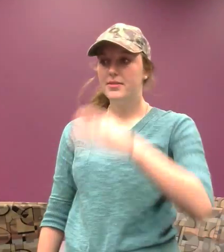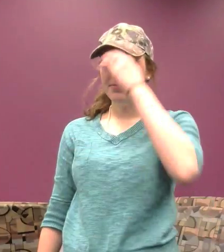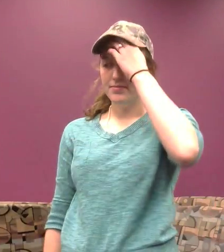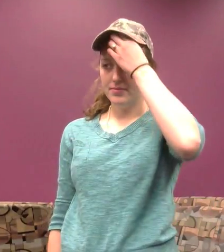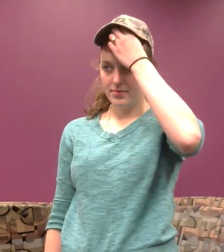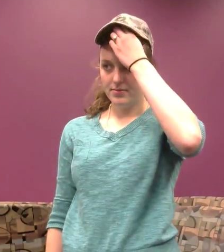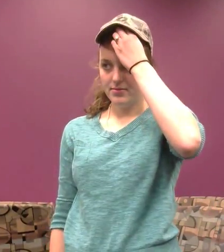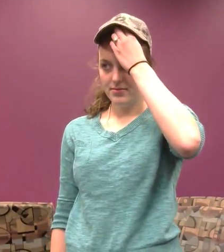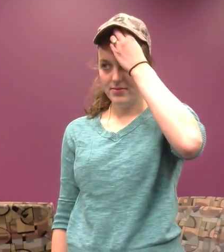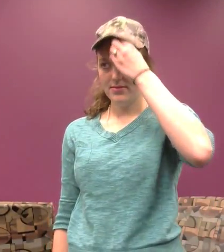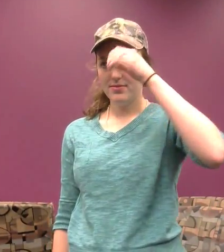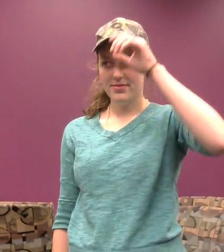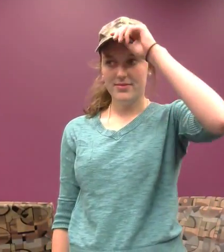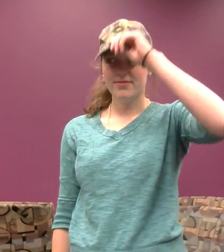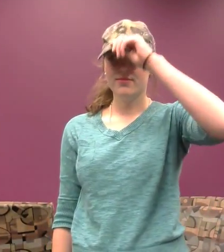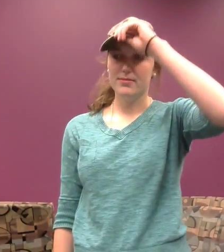Just a chorus of no's and